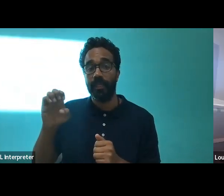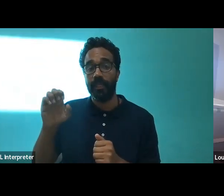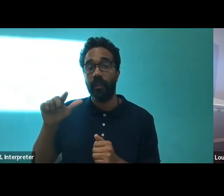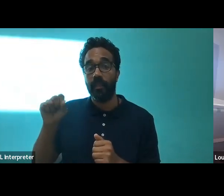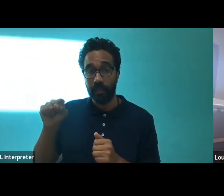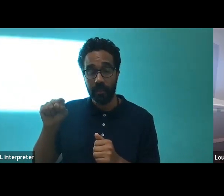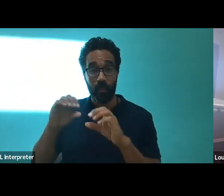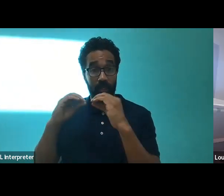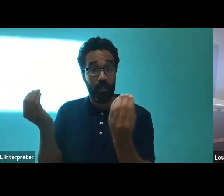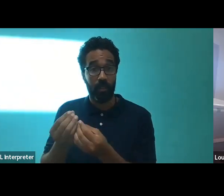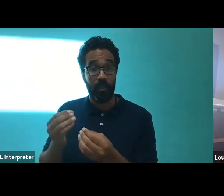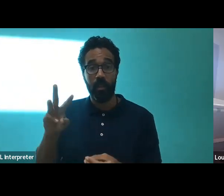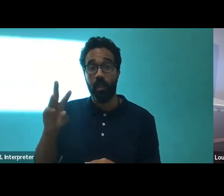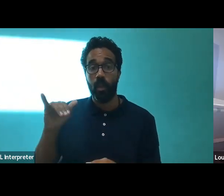us